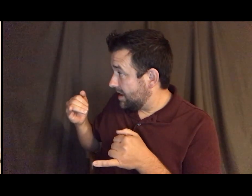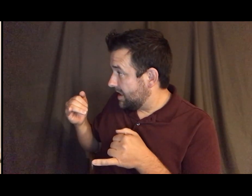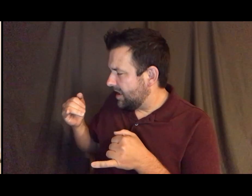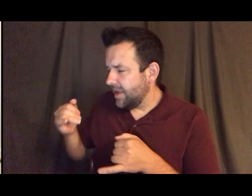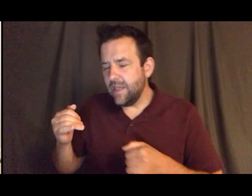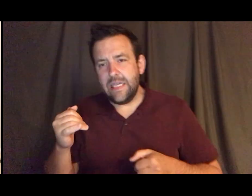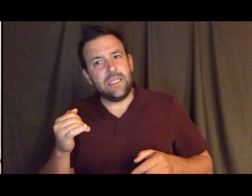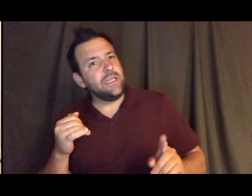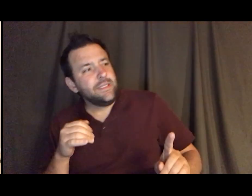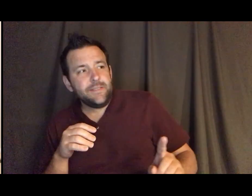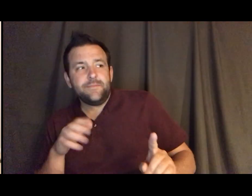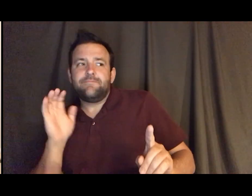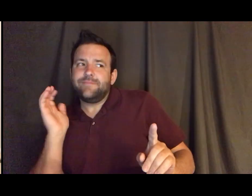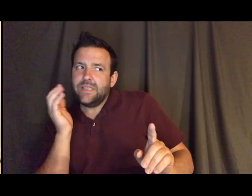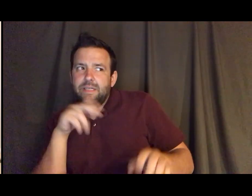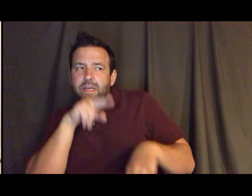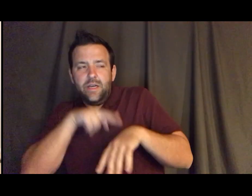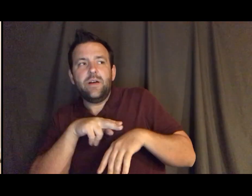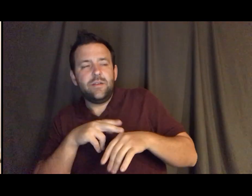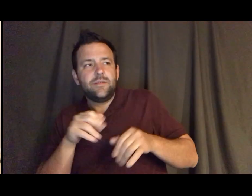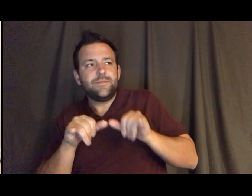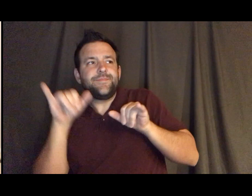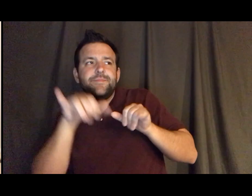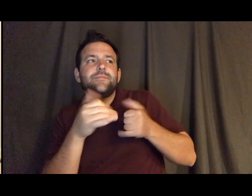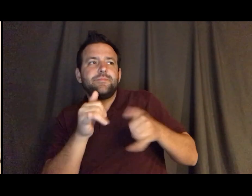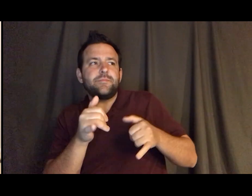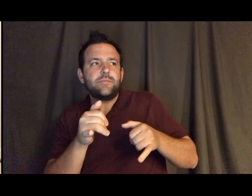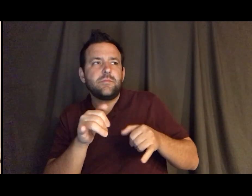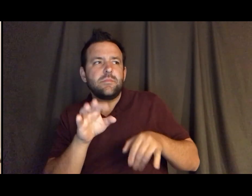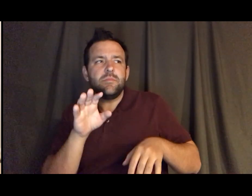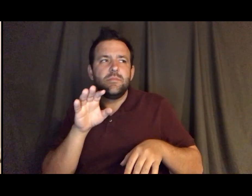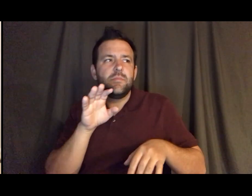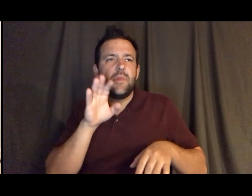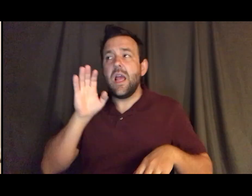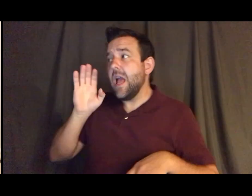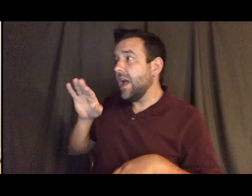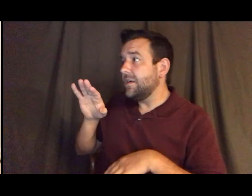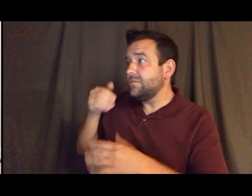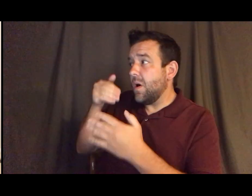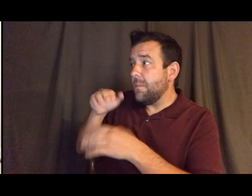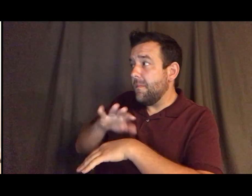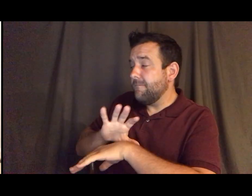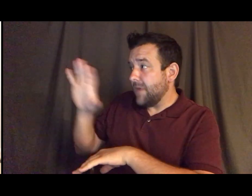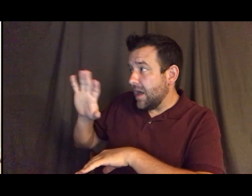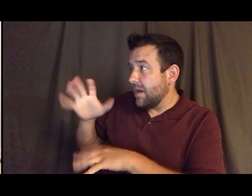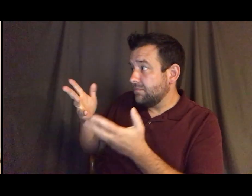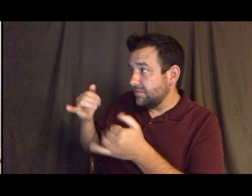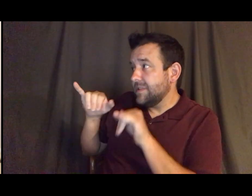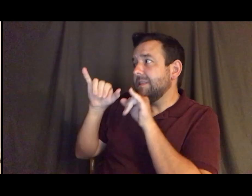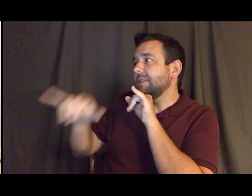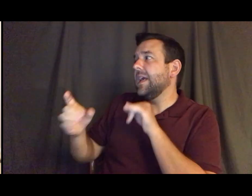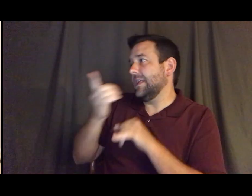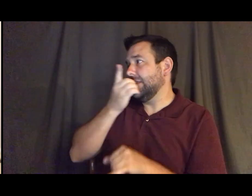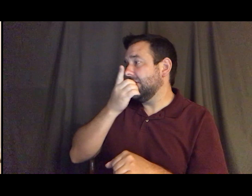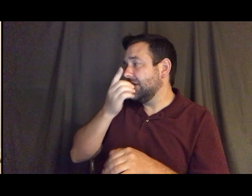5 o'clock, David said, "Julie, please stay for dinner." But Julie remembered the big knife, the big fork, and the